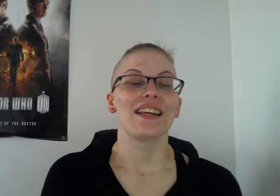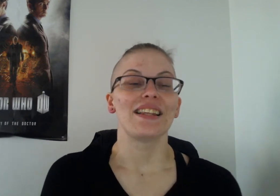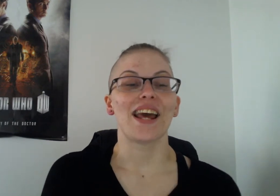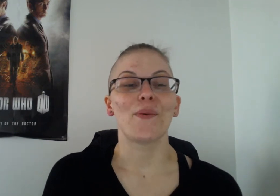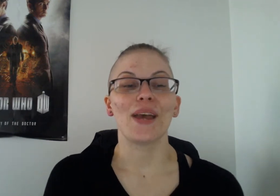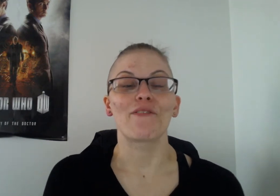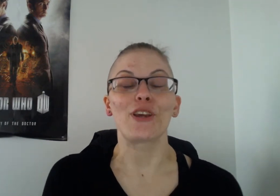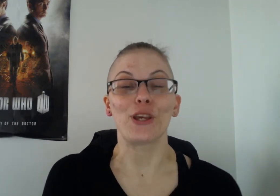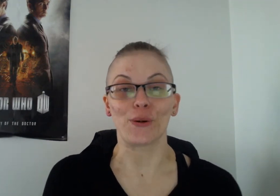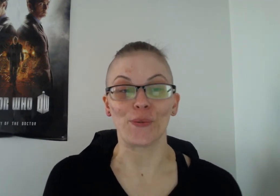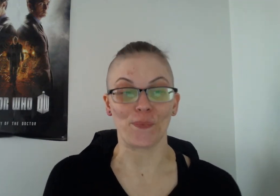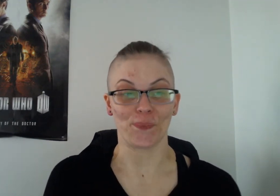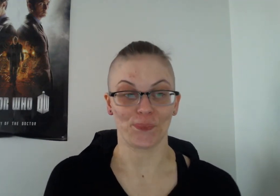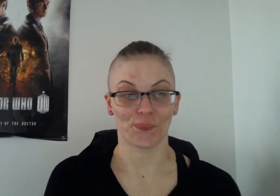Now we have Q.